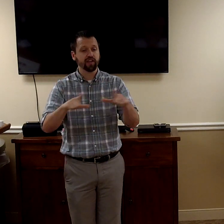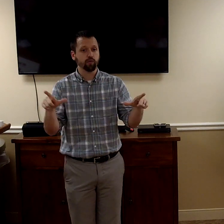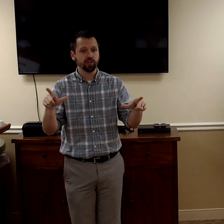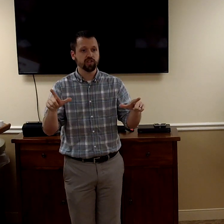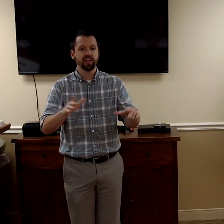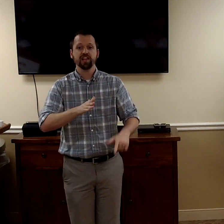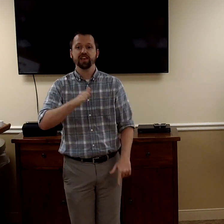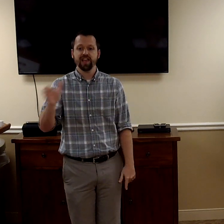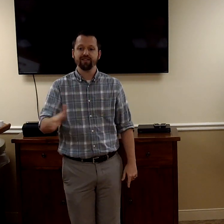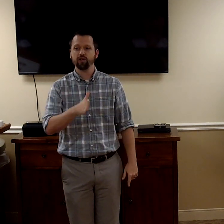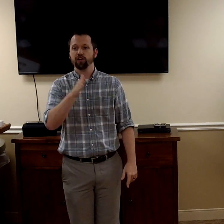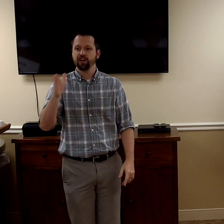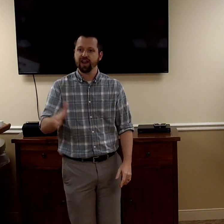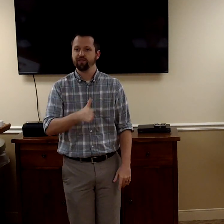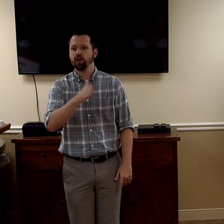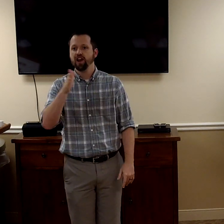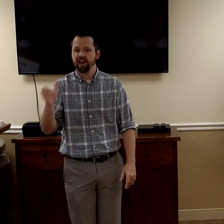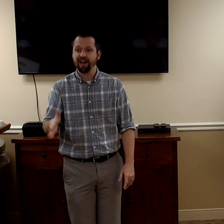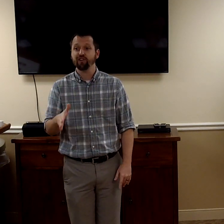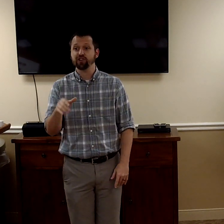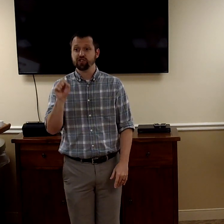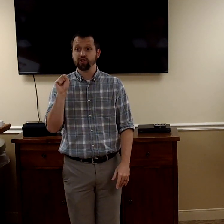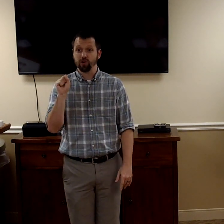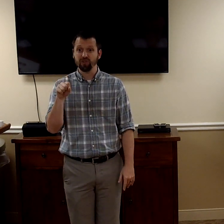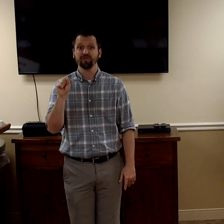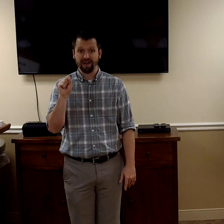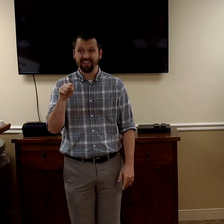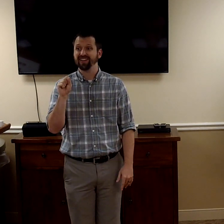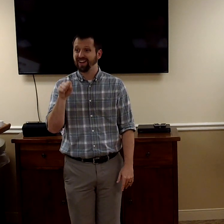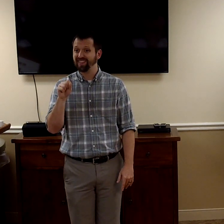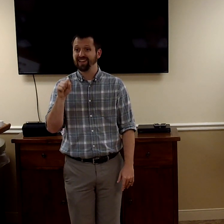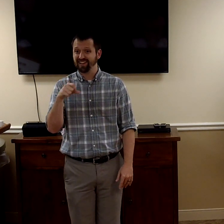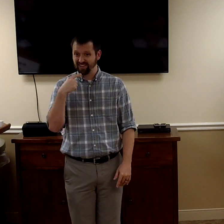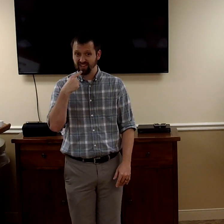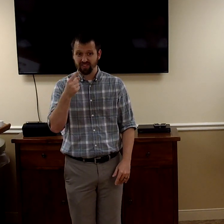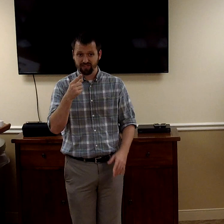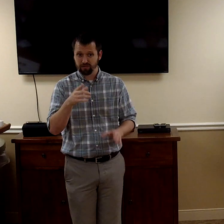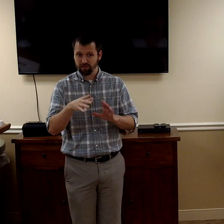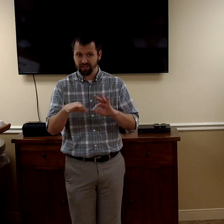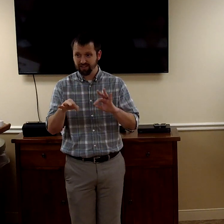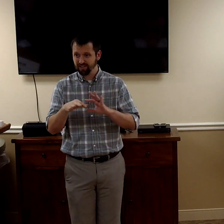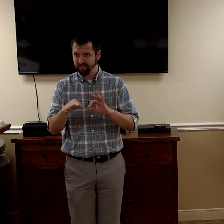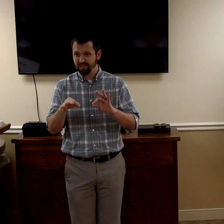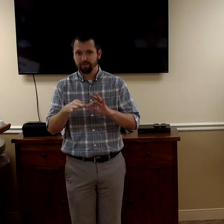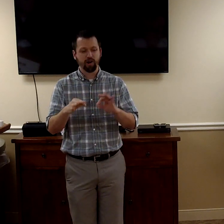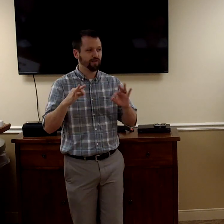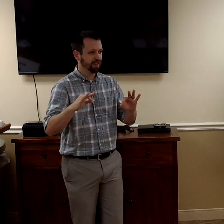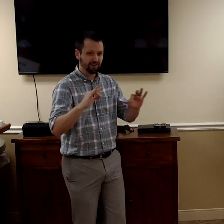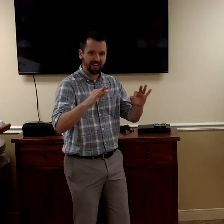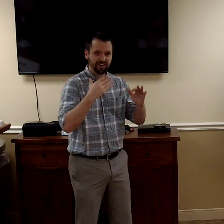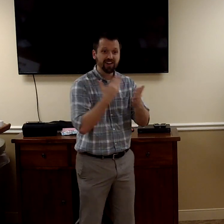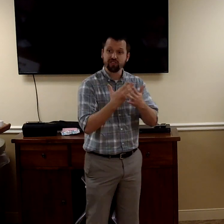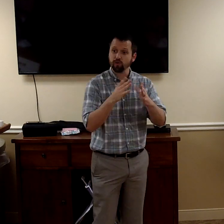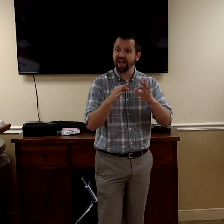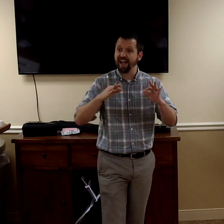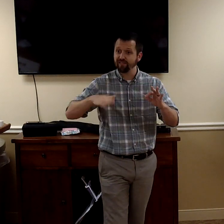language, never just do the whole smile and nod thing. Did I tell you this story? No. Perfect. Okay, good. A story I haven't